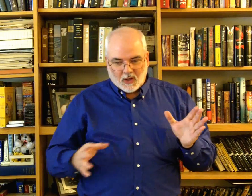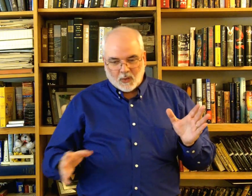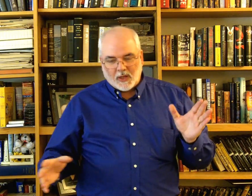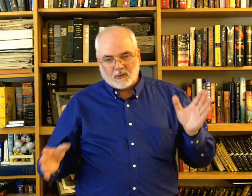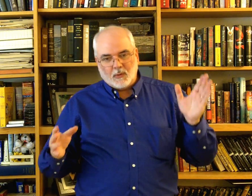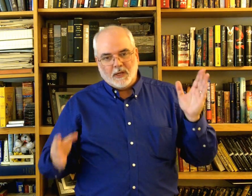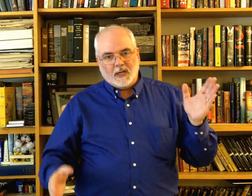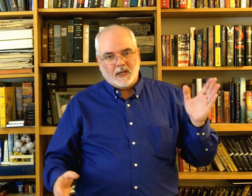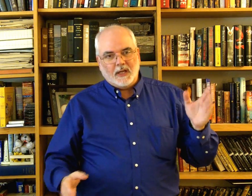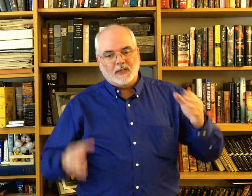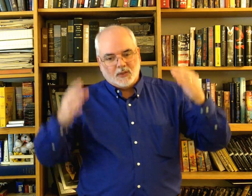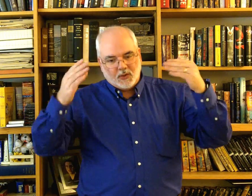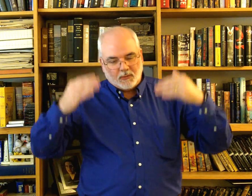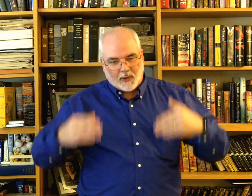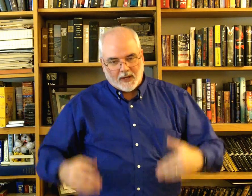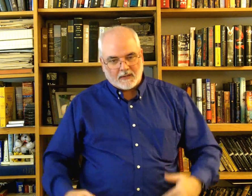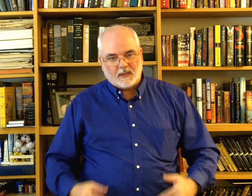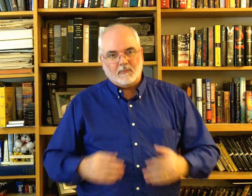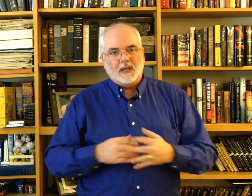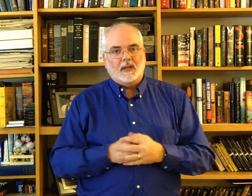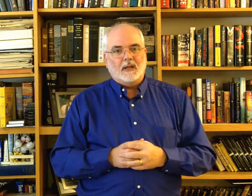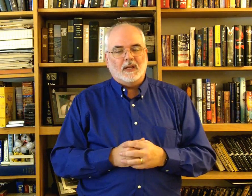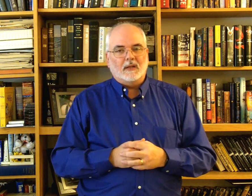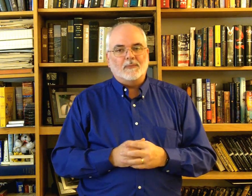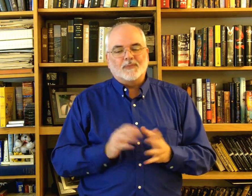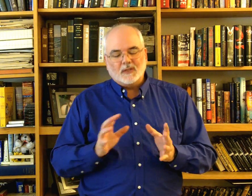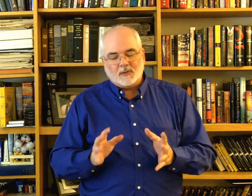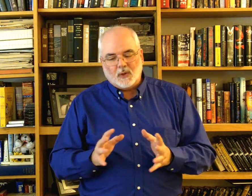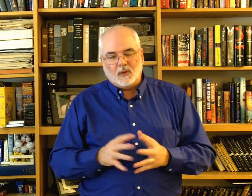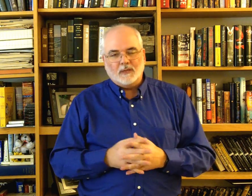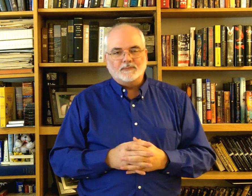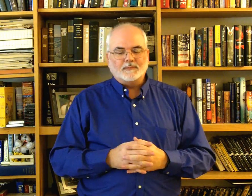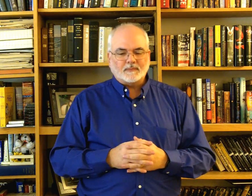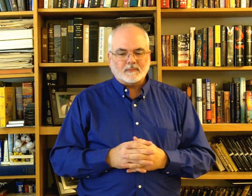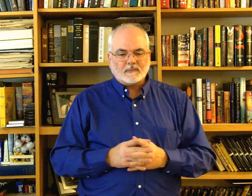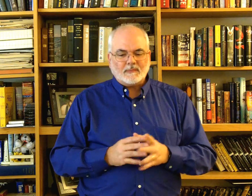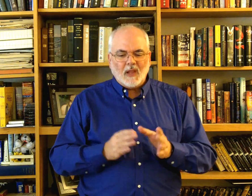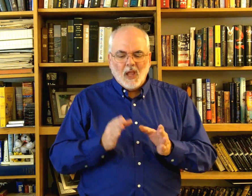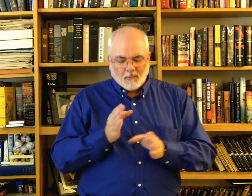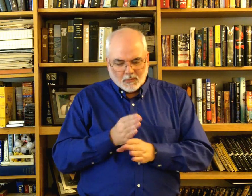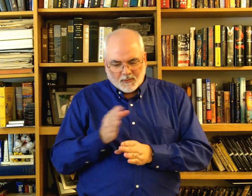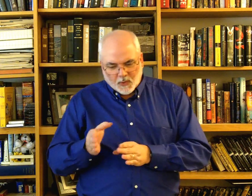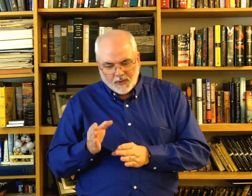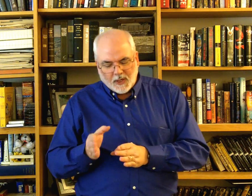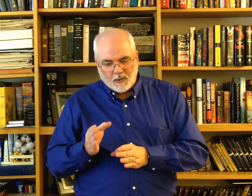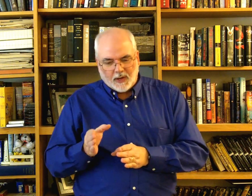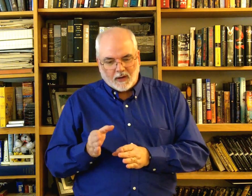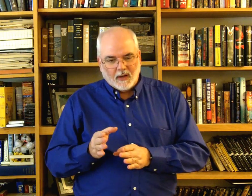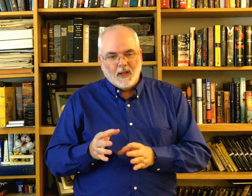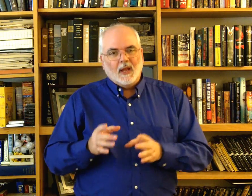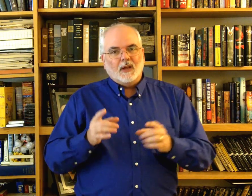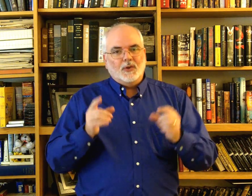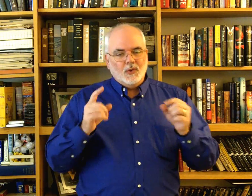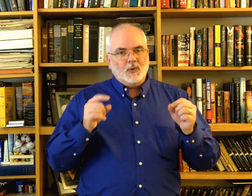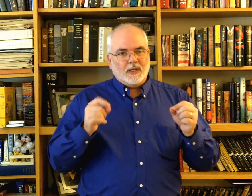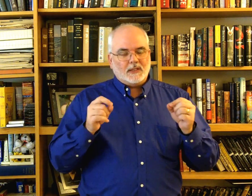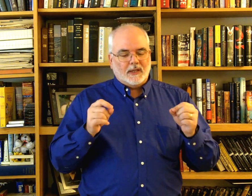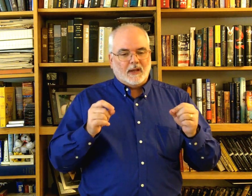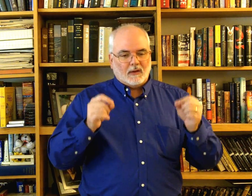the way through beginning to end so you can practice it beginning to end slowly. But before you go there, do this thing. Do